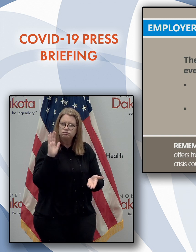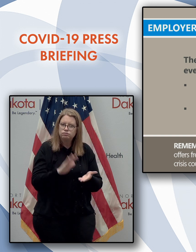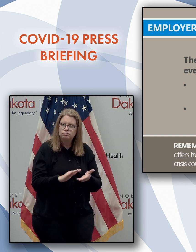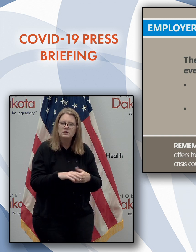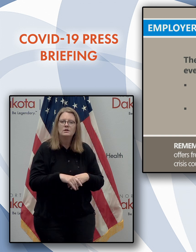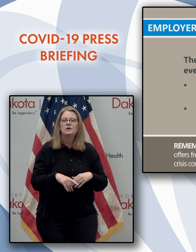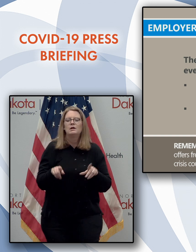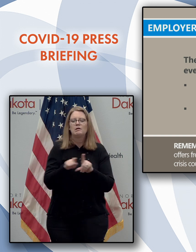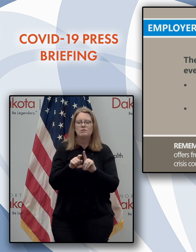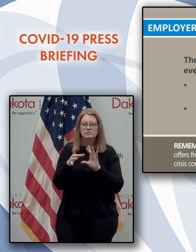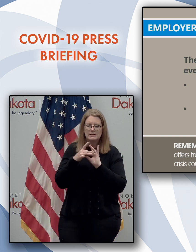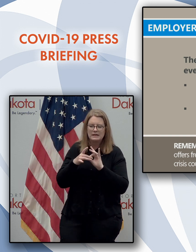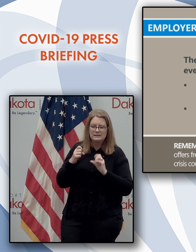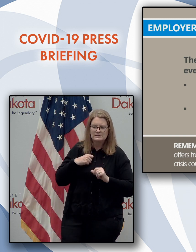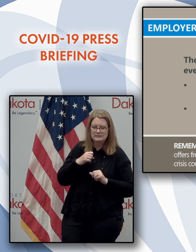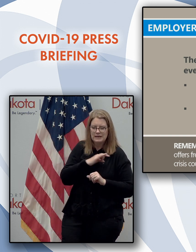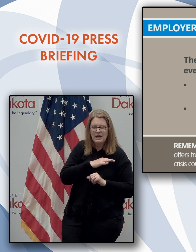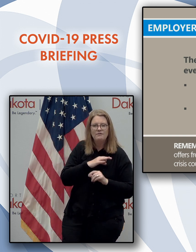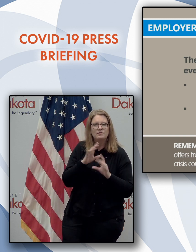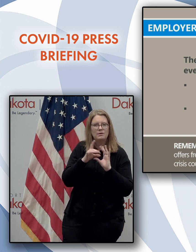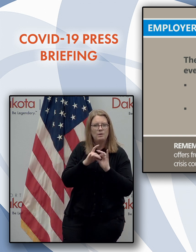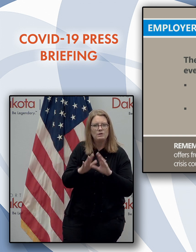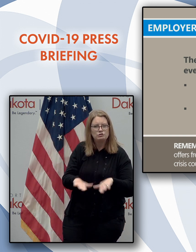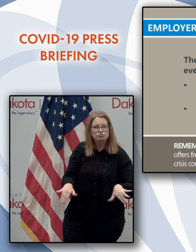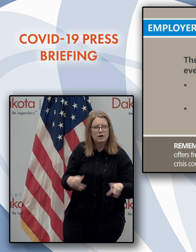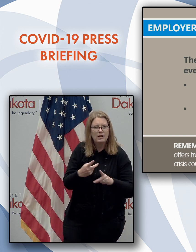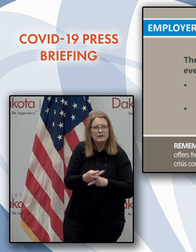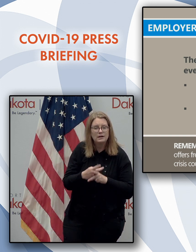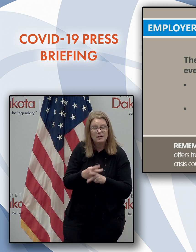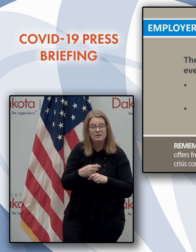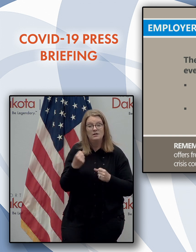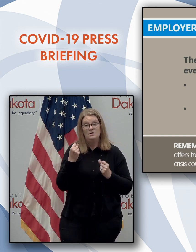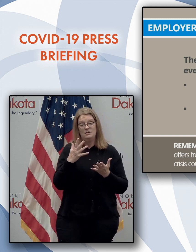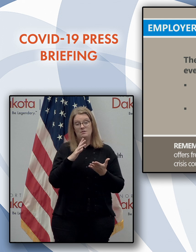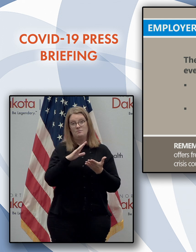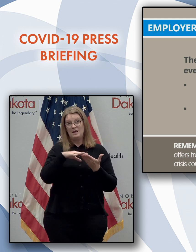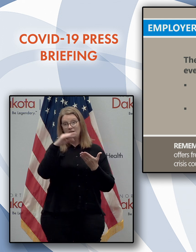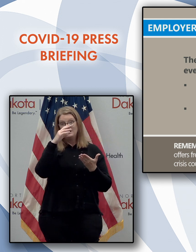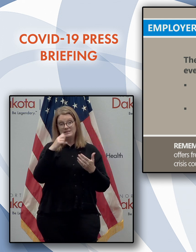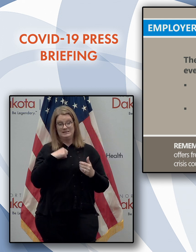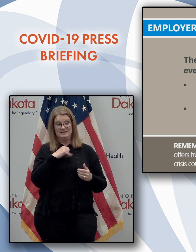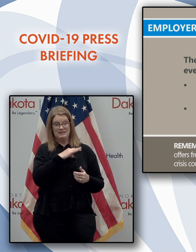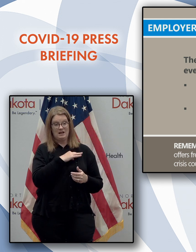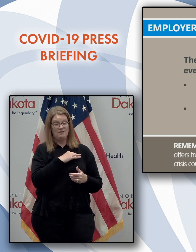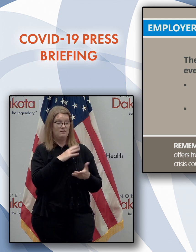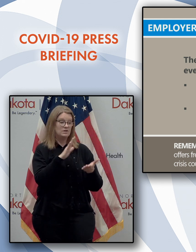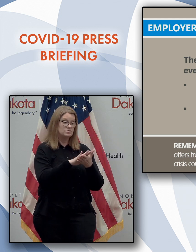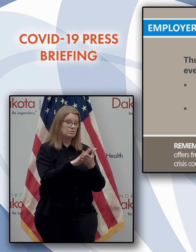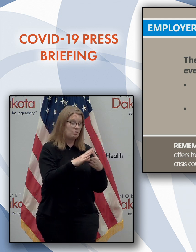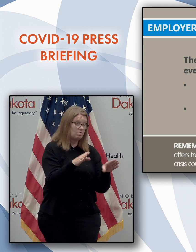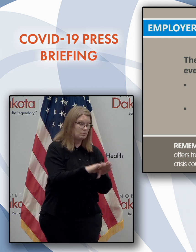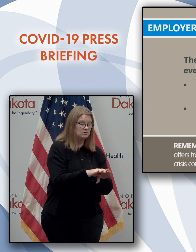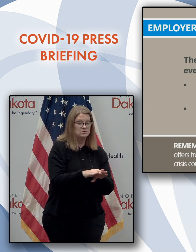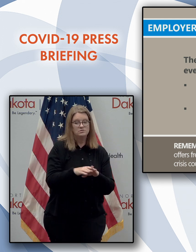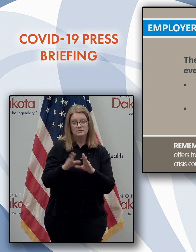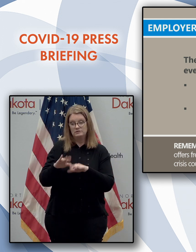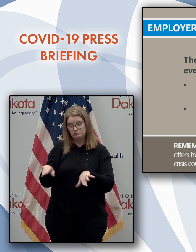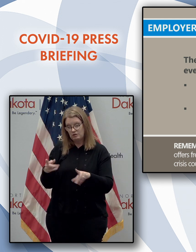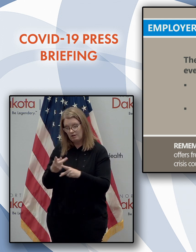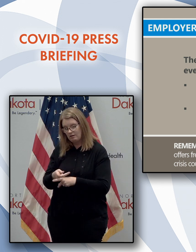connect them with resources for childcare. Many staff are dealing with both school and childcare closures across the country and